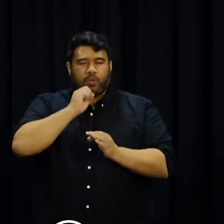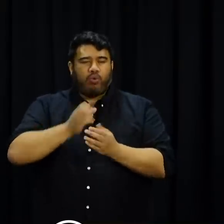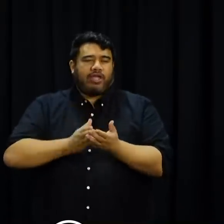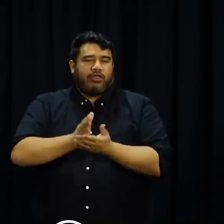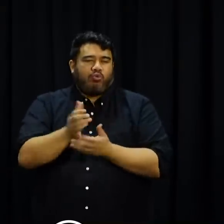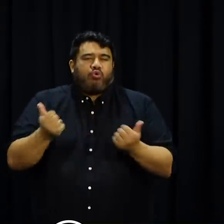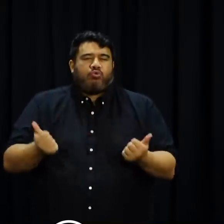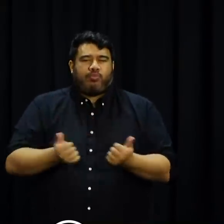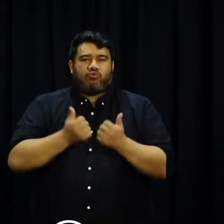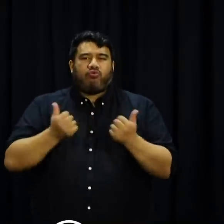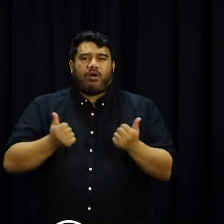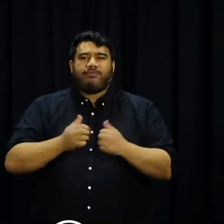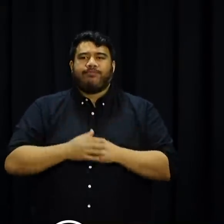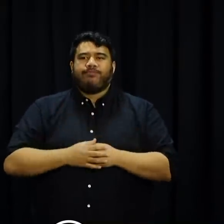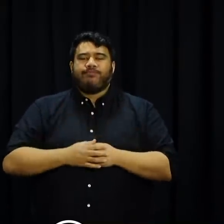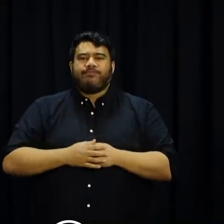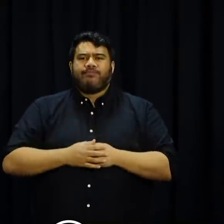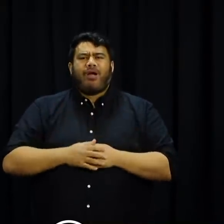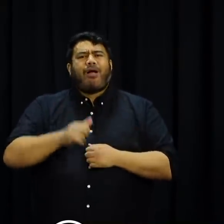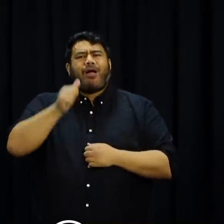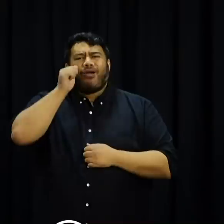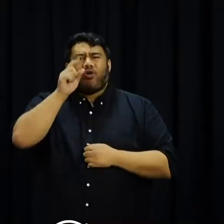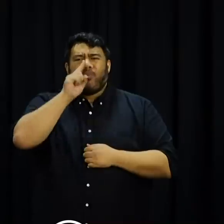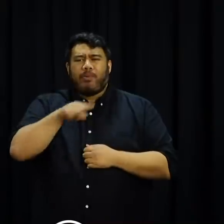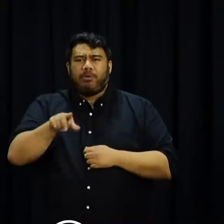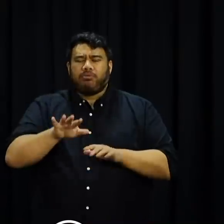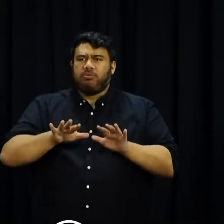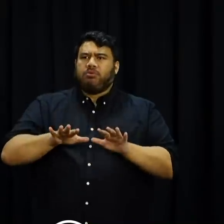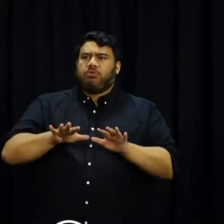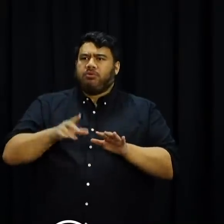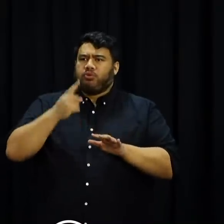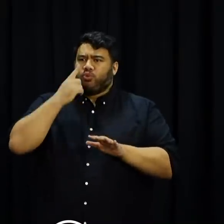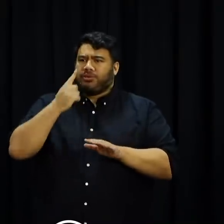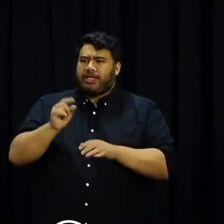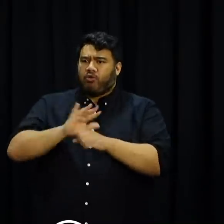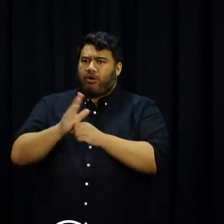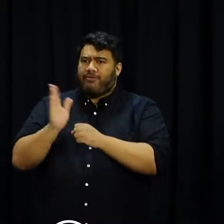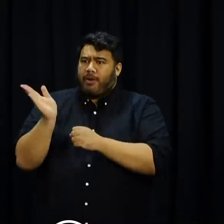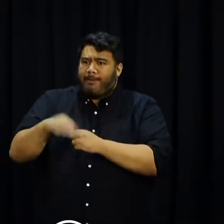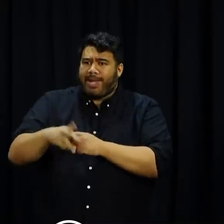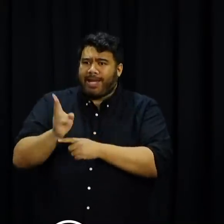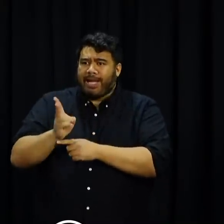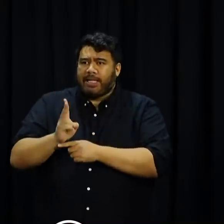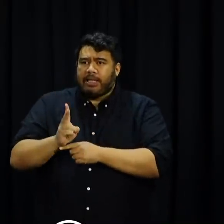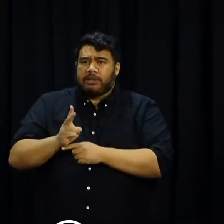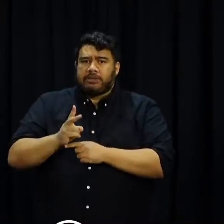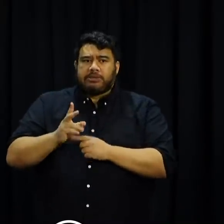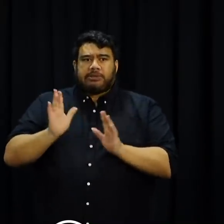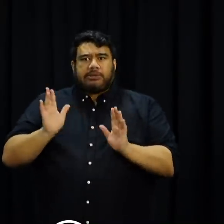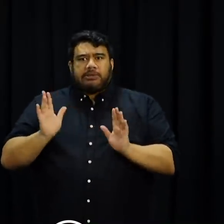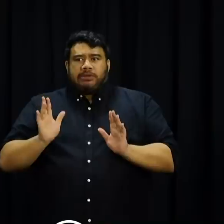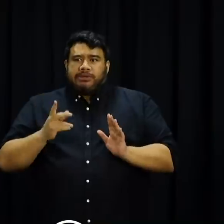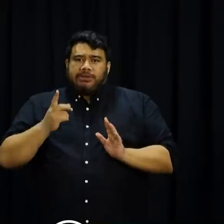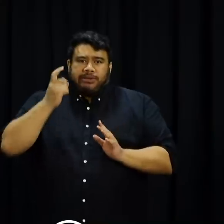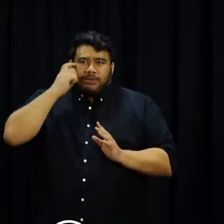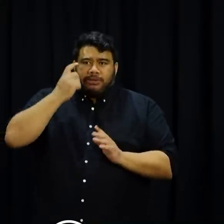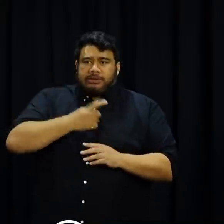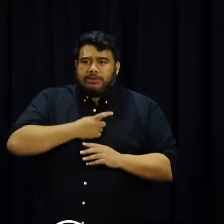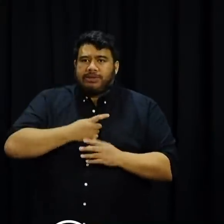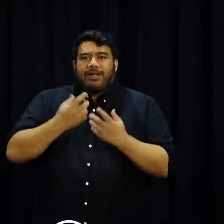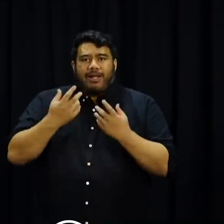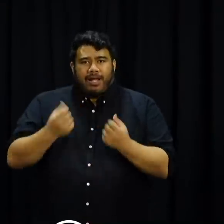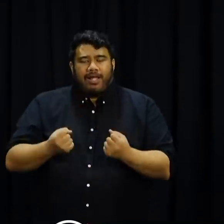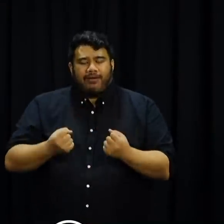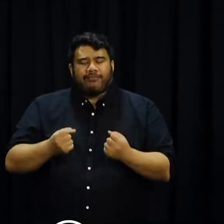virus re-emerging in our community has caused alarm, and the unknown is scary. It causes anxiety for many of